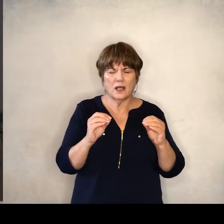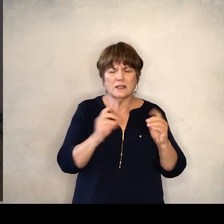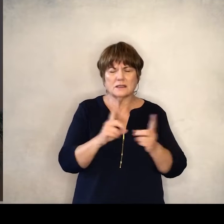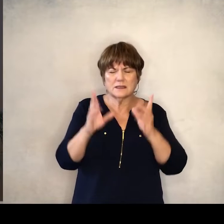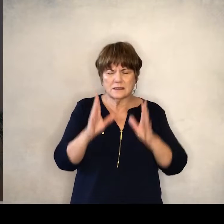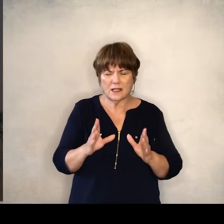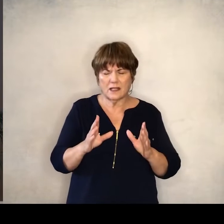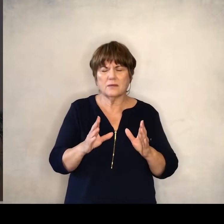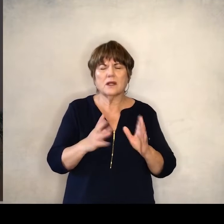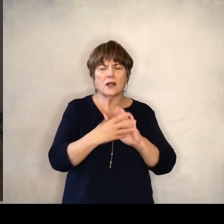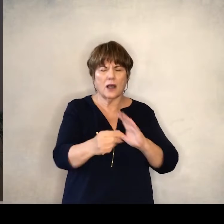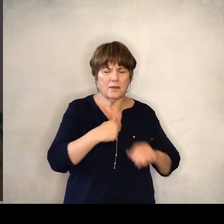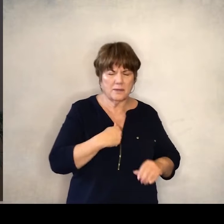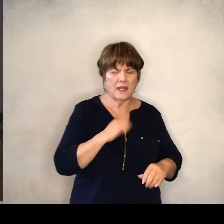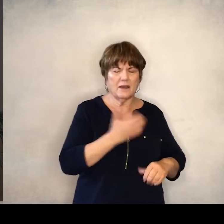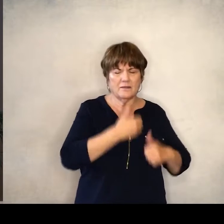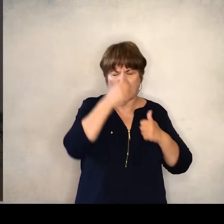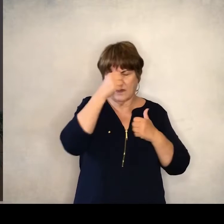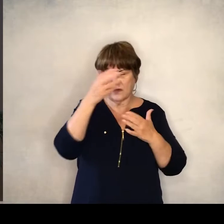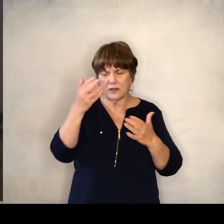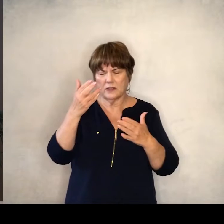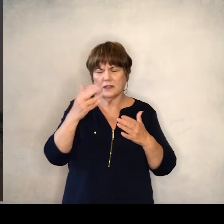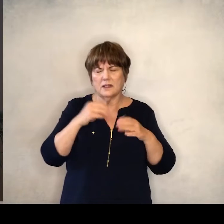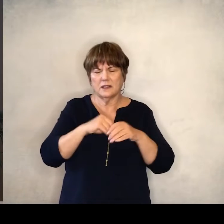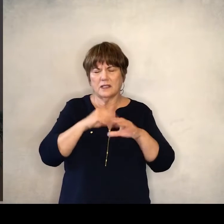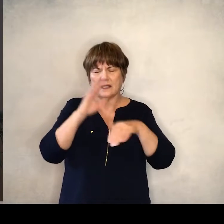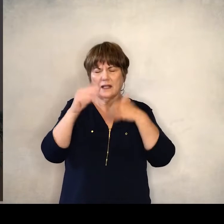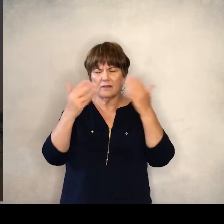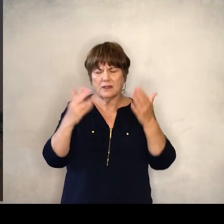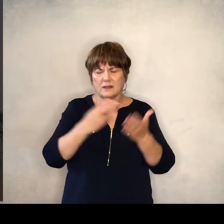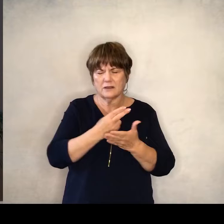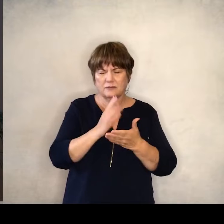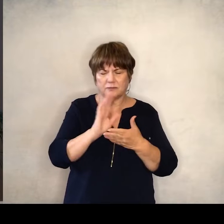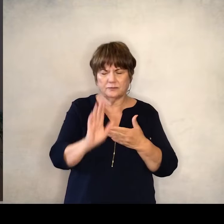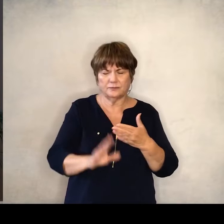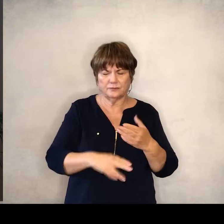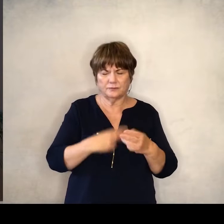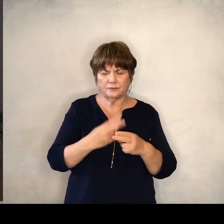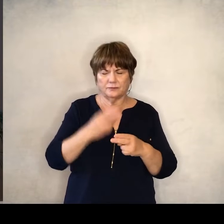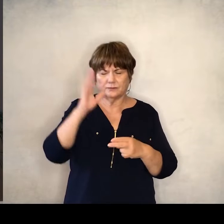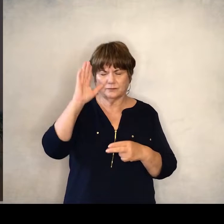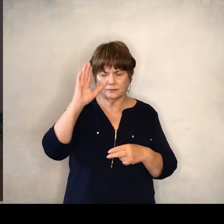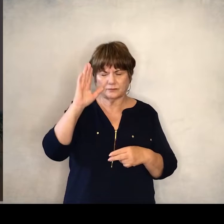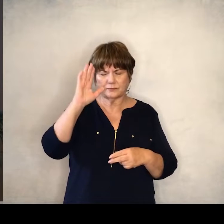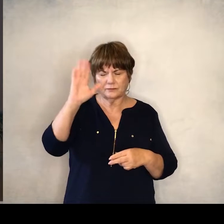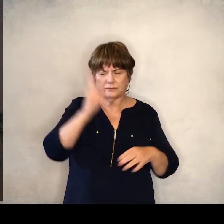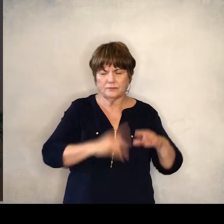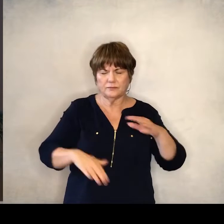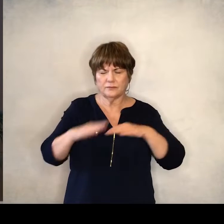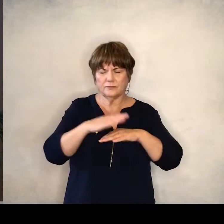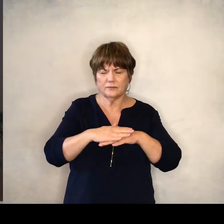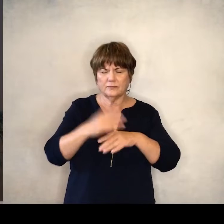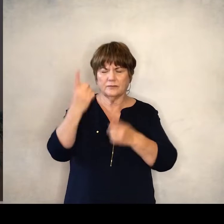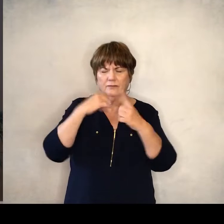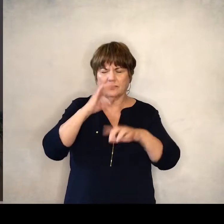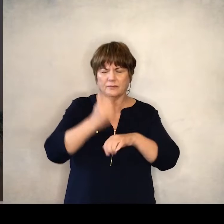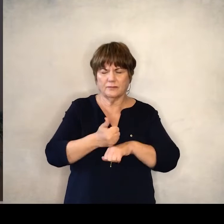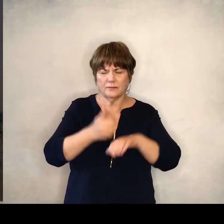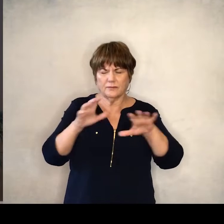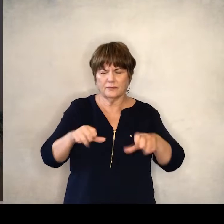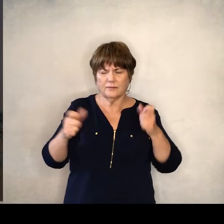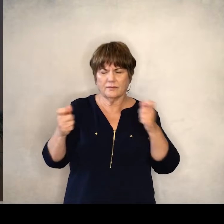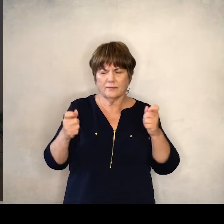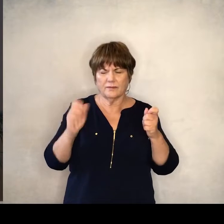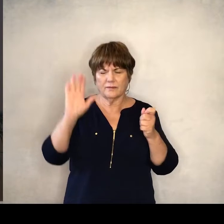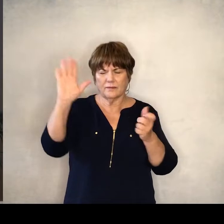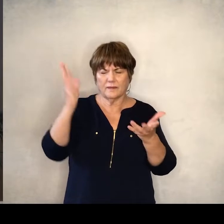saying, Our Father, who art in heaven, hallowed be thy name. Thy kingdom come, thy will